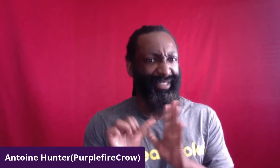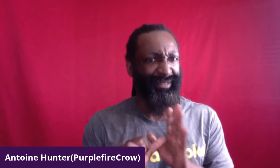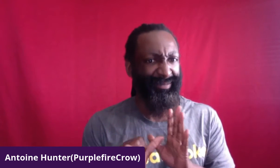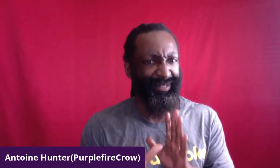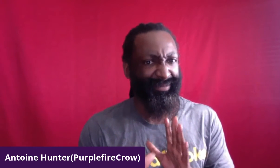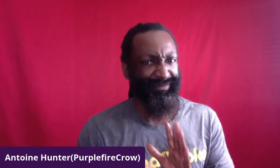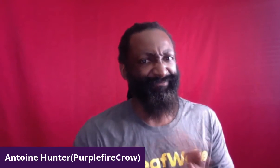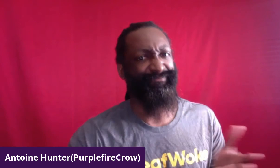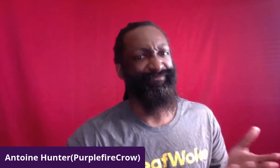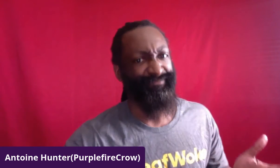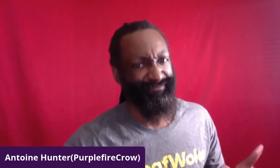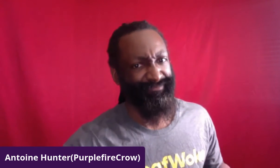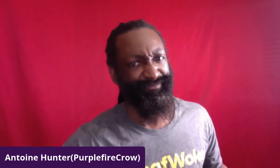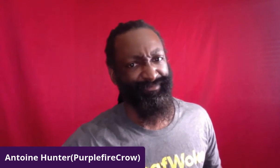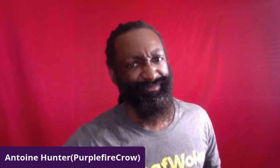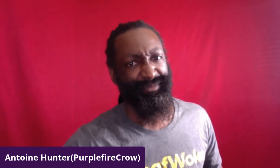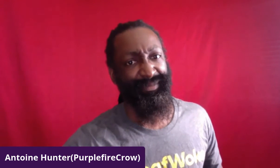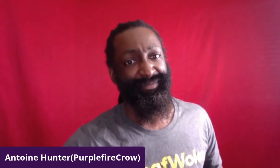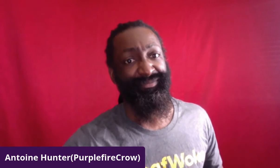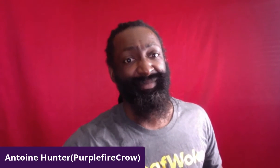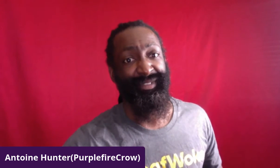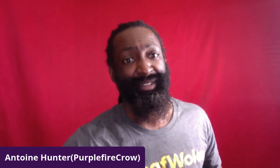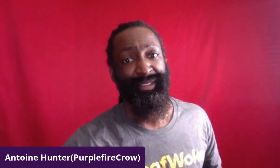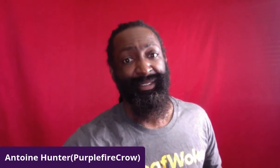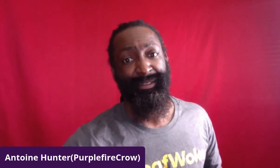This organization signed